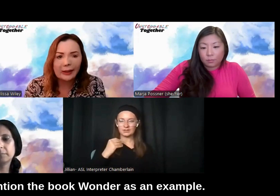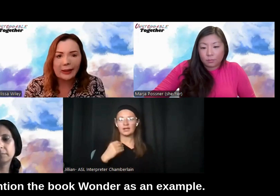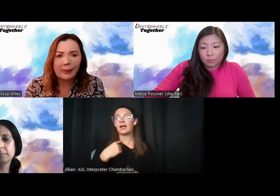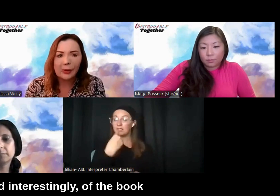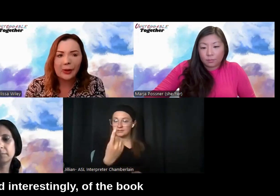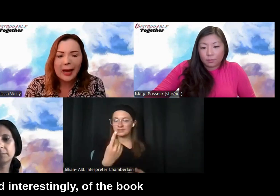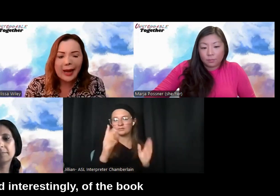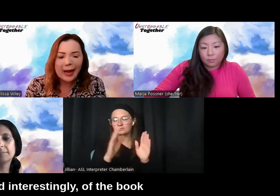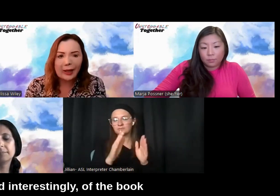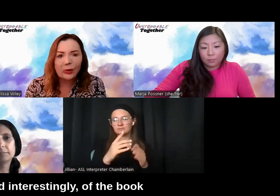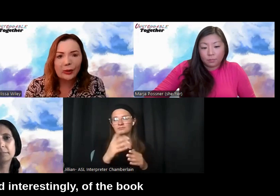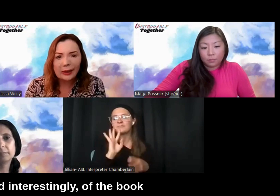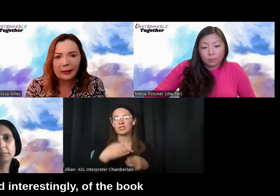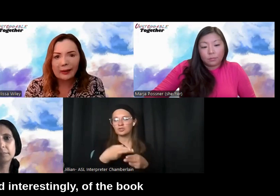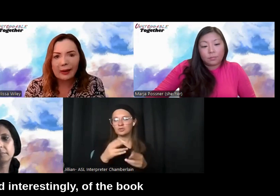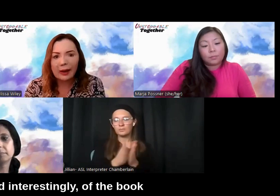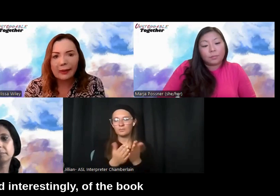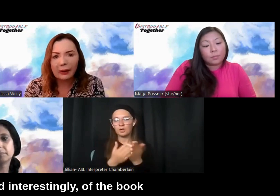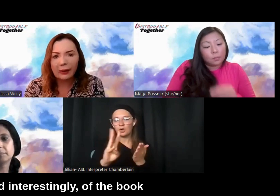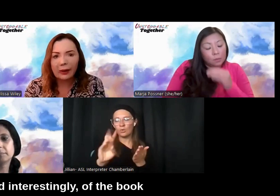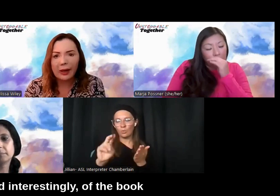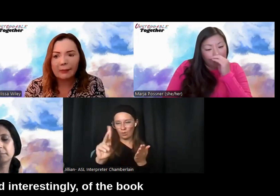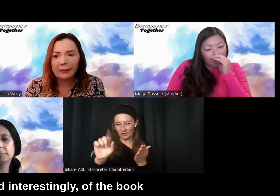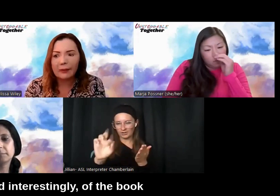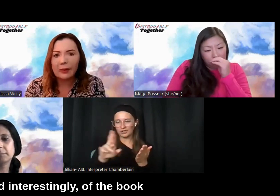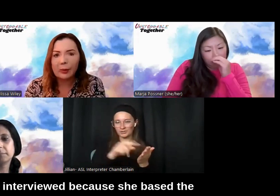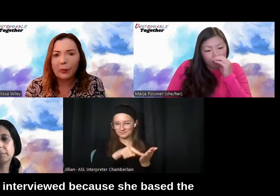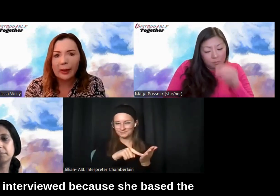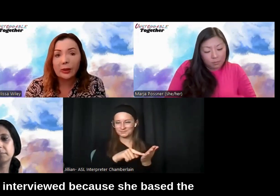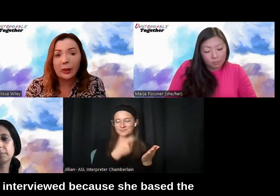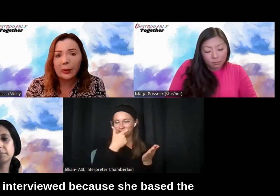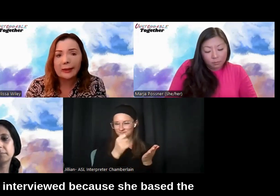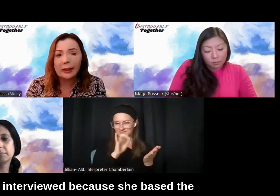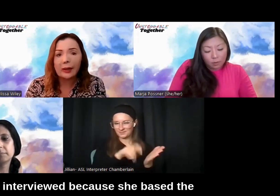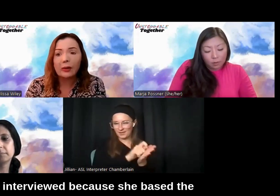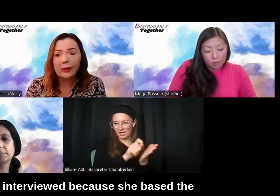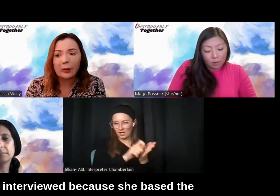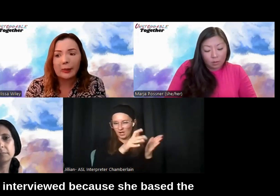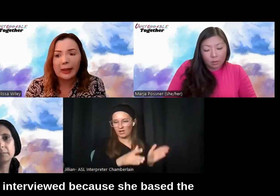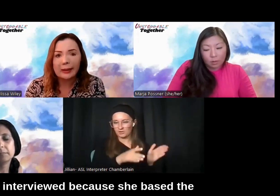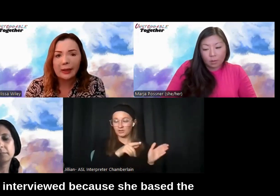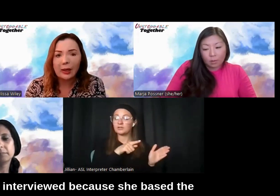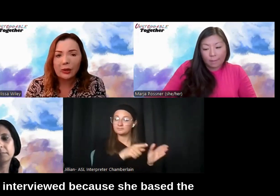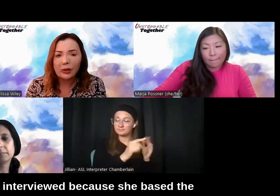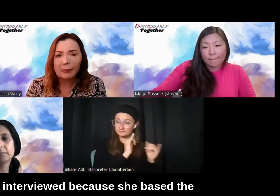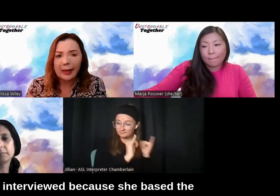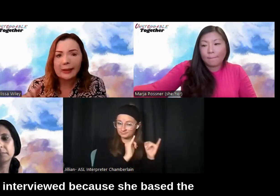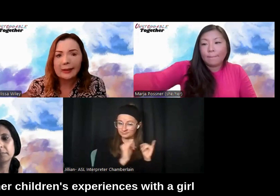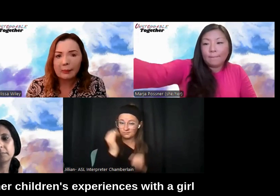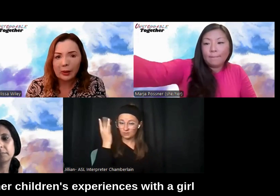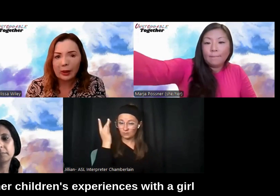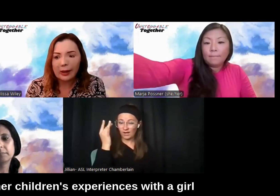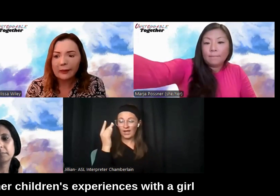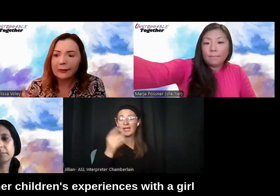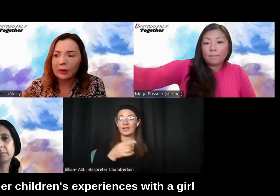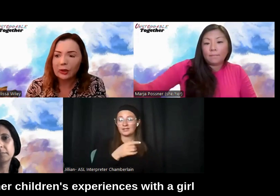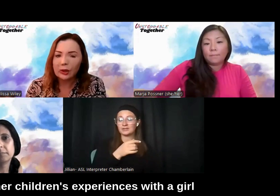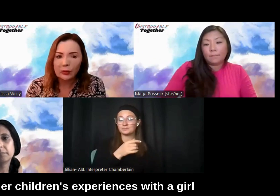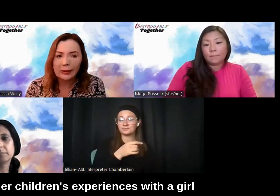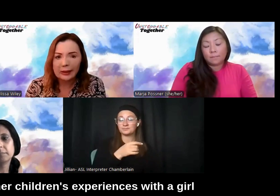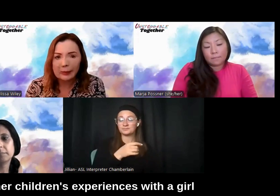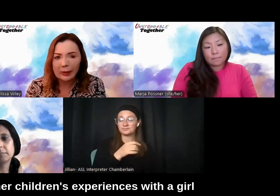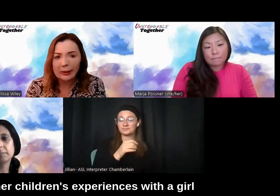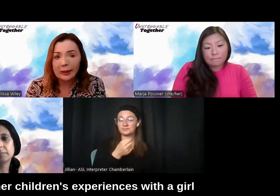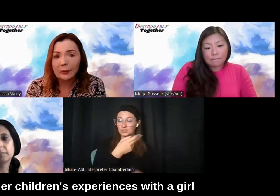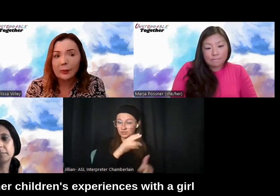as an example. And interestingly, the author of the book Wonder was interviewed because she based the book off of her